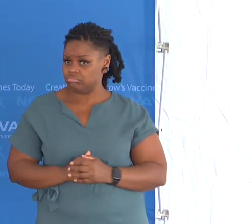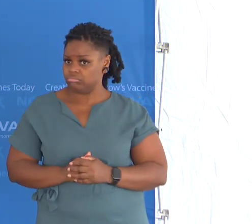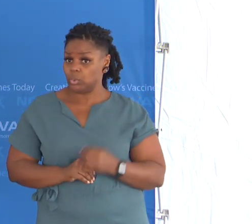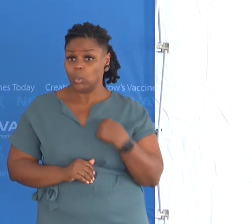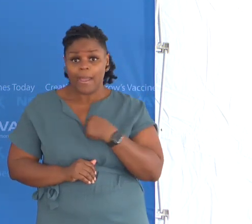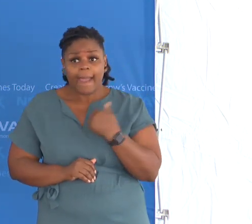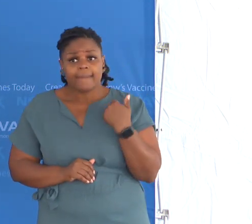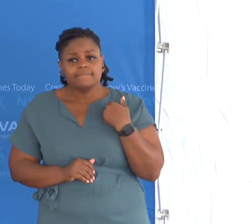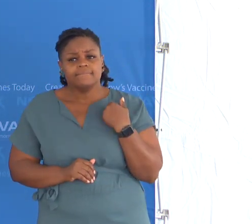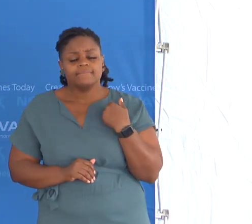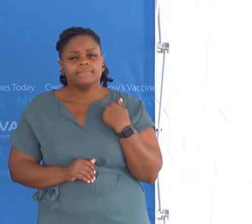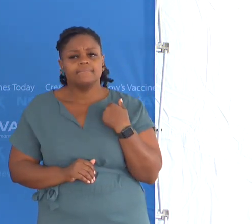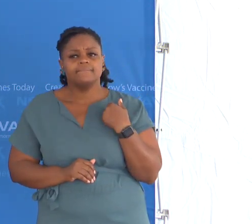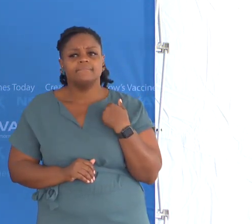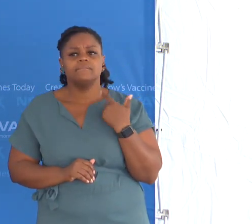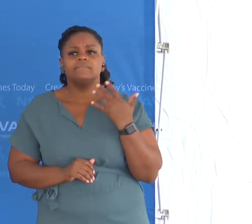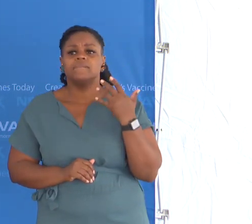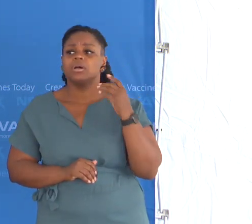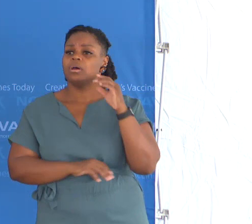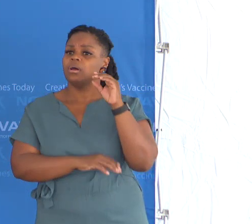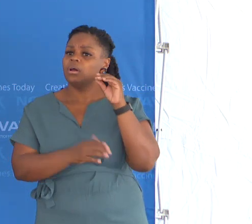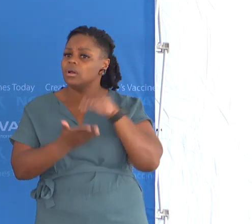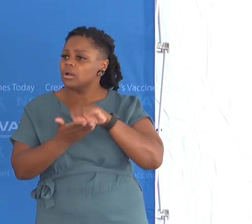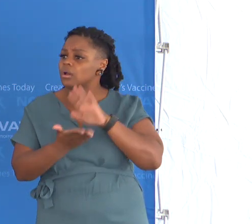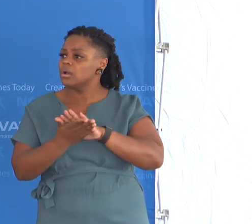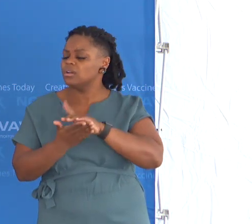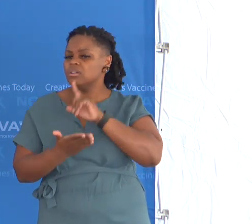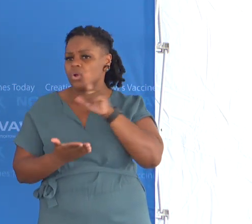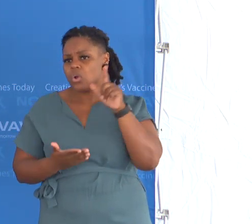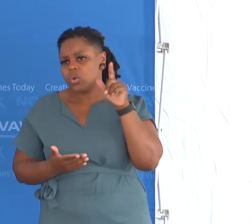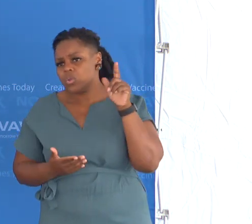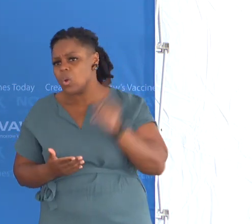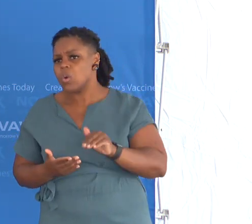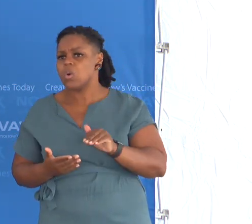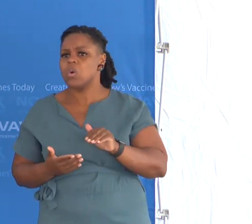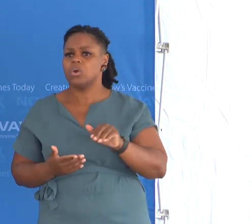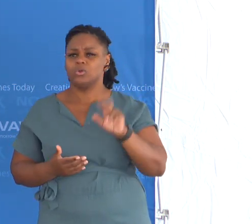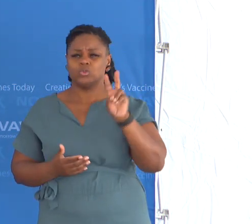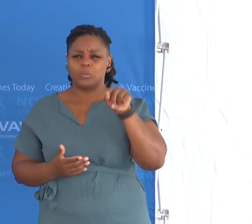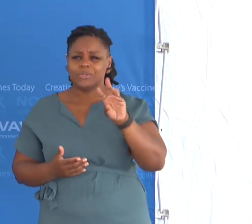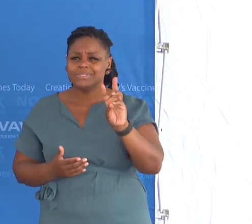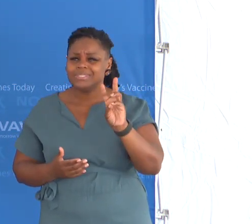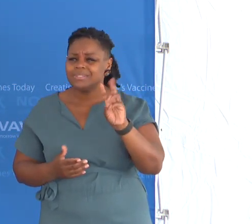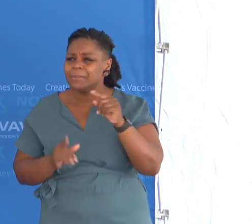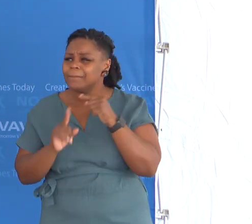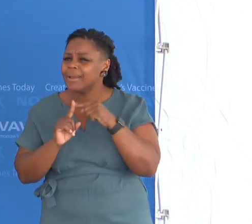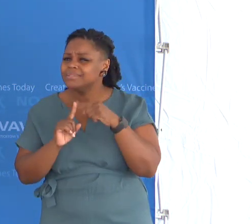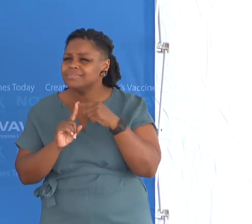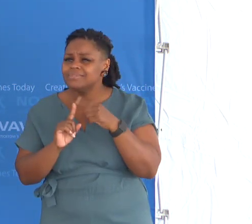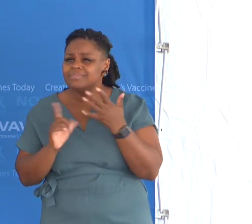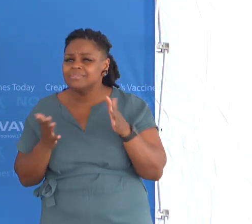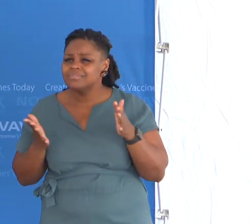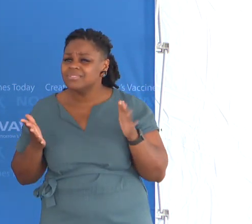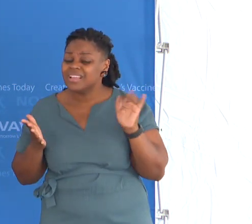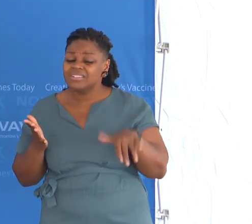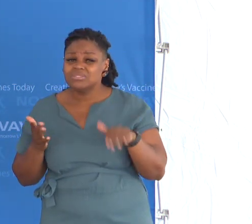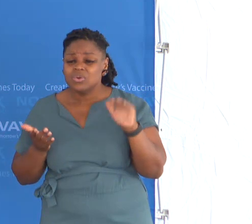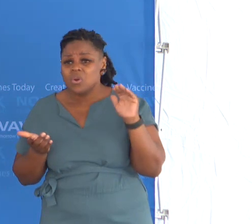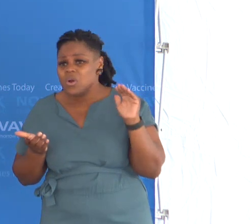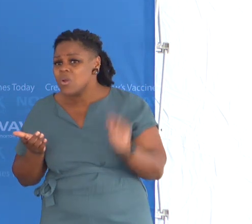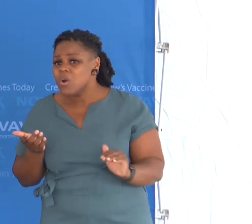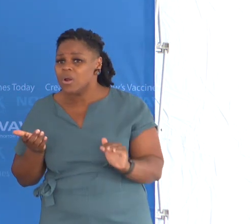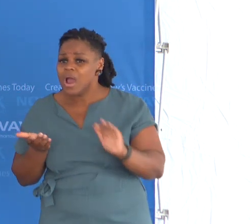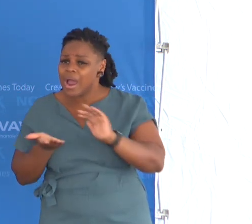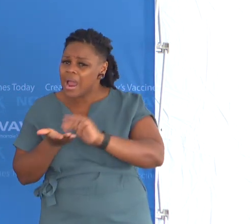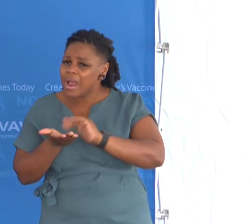We've been going down for months. We're now at 2.6% positivity. We've dropped to our lowest lows among young people.